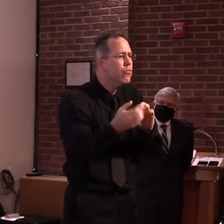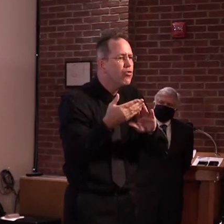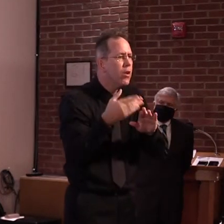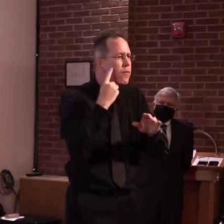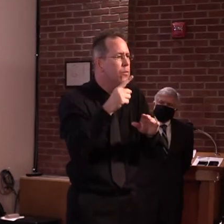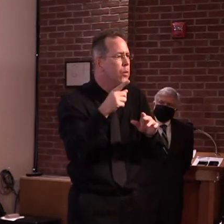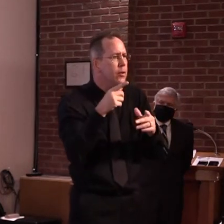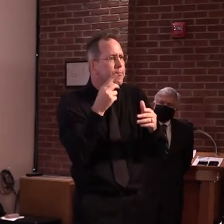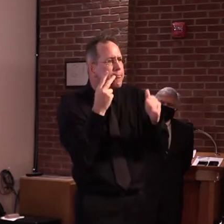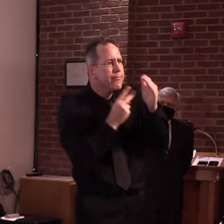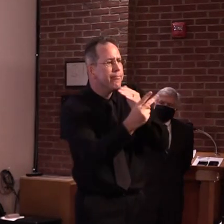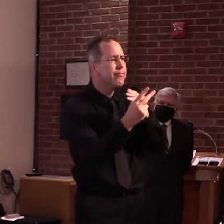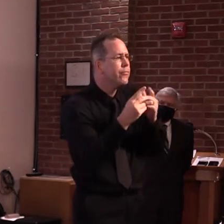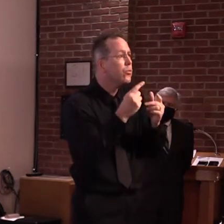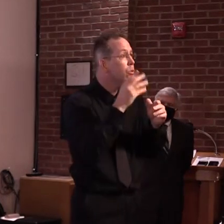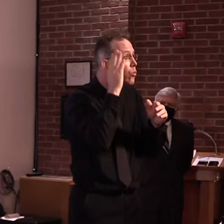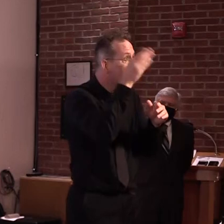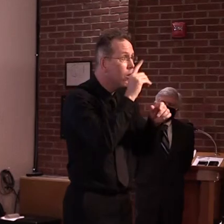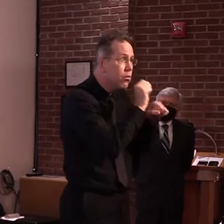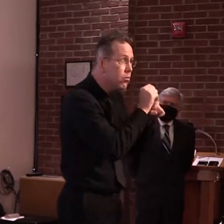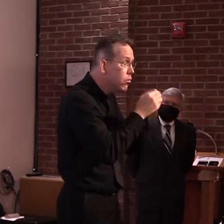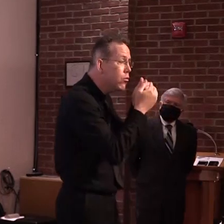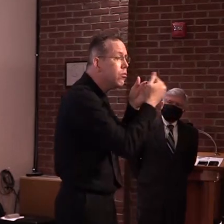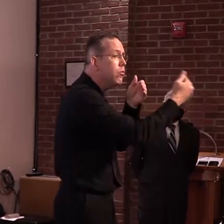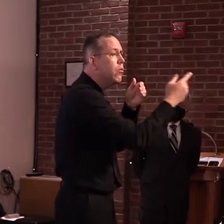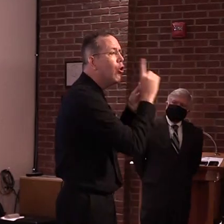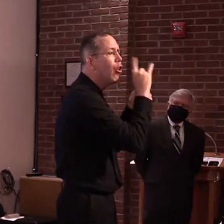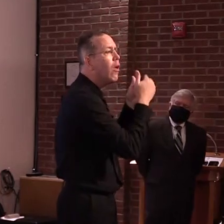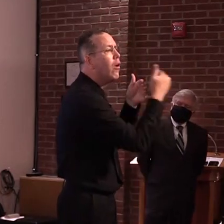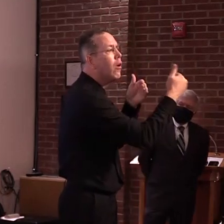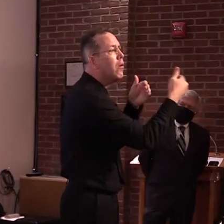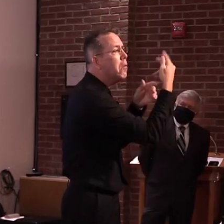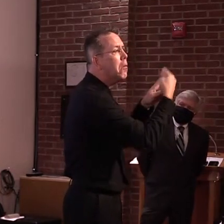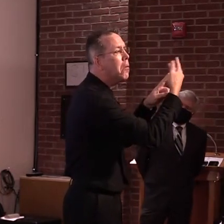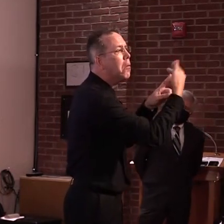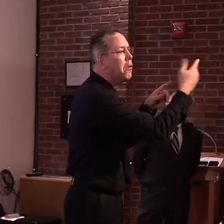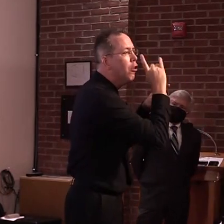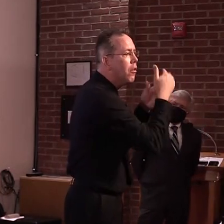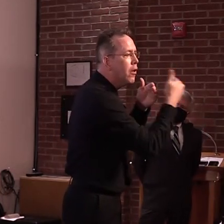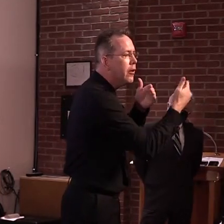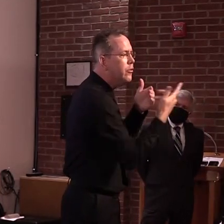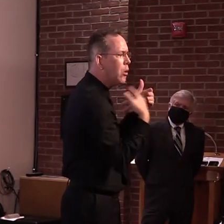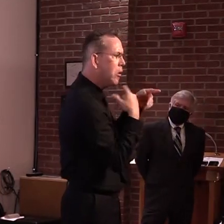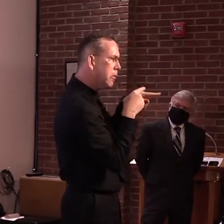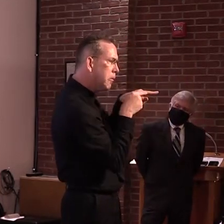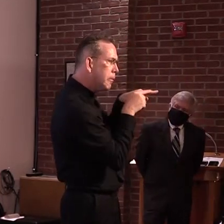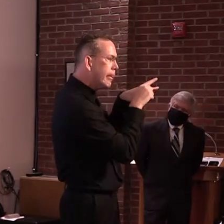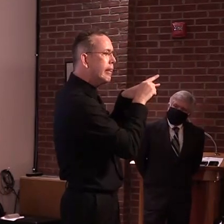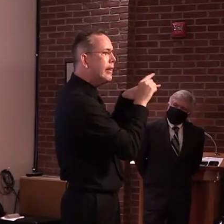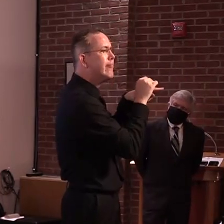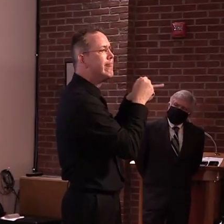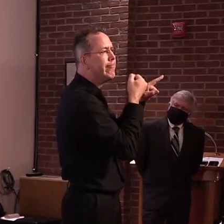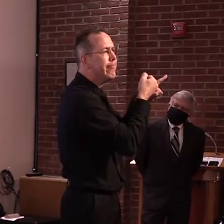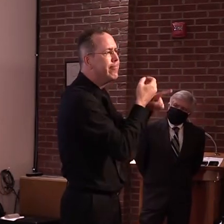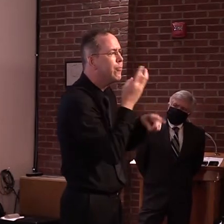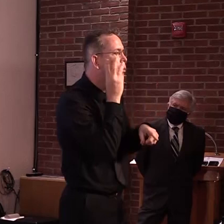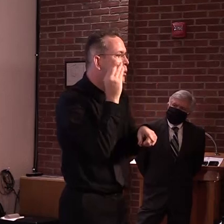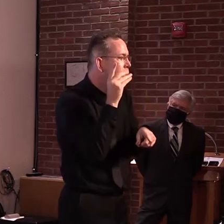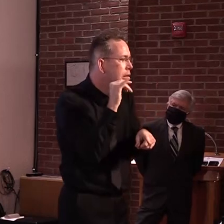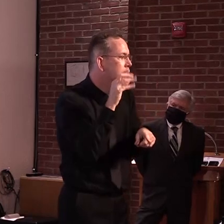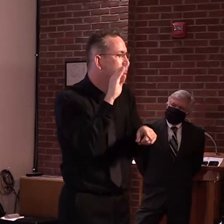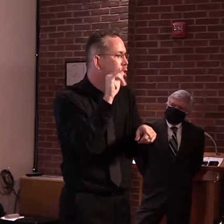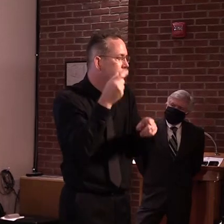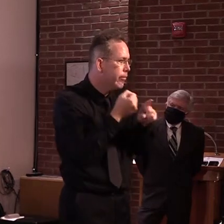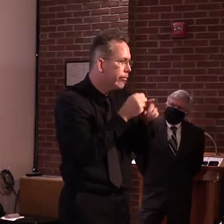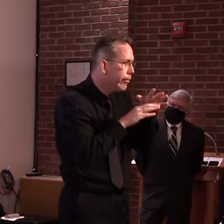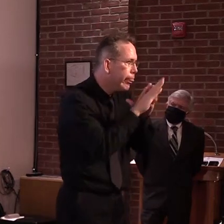8 weeks compared to 12 weeks last week. But again, I think more important, helpful context, when you look at the total cases per capita for Vermont,